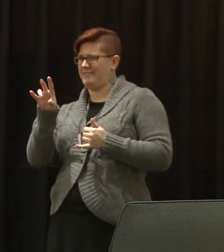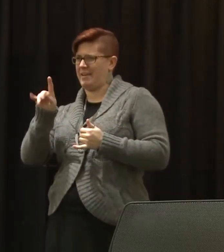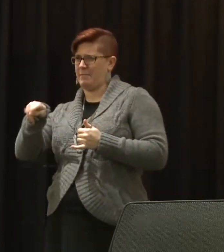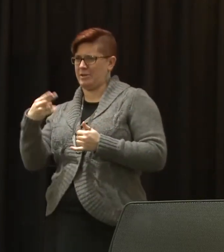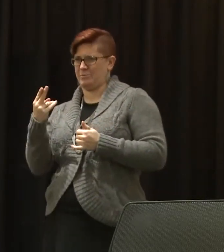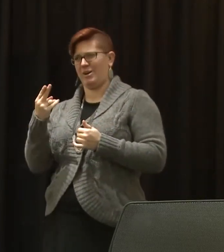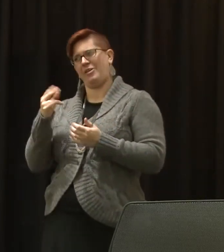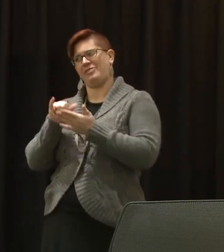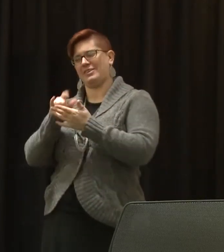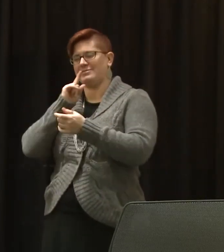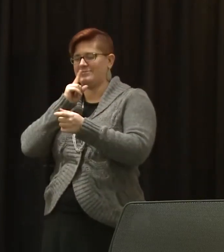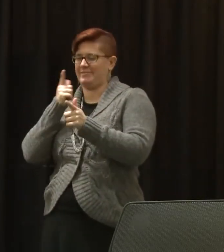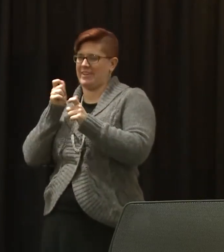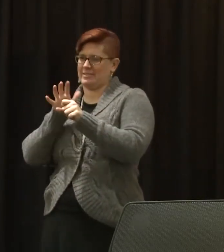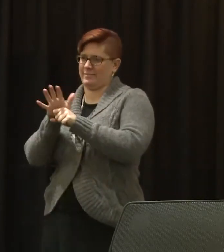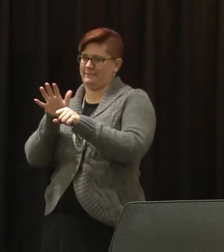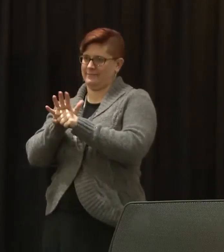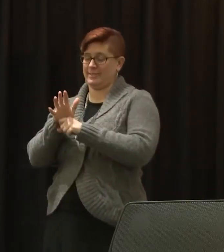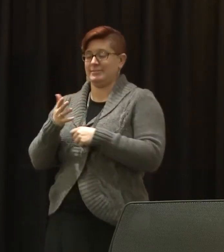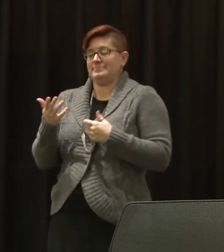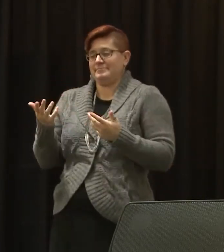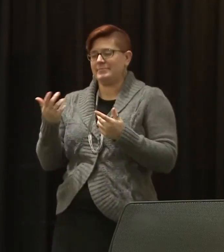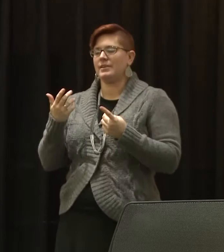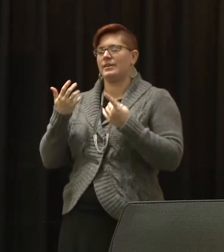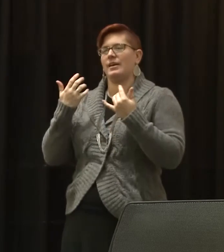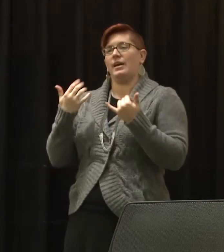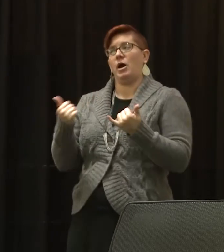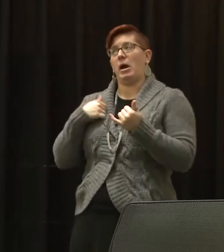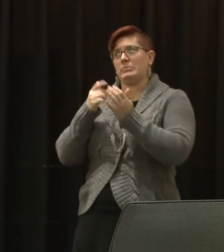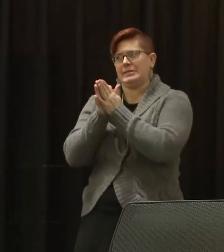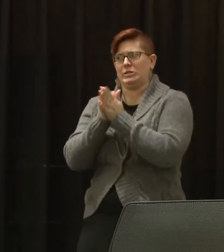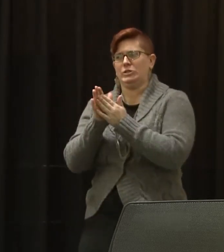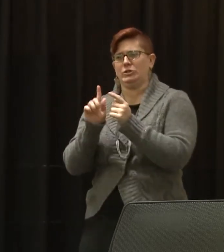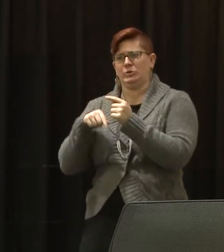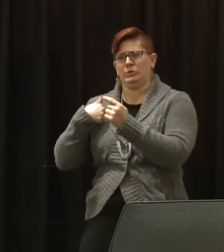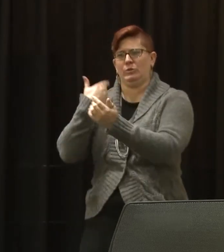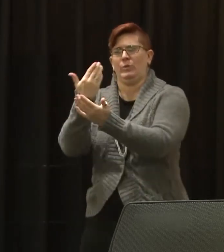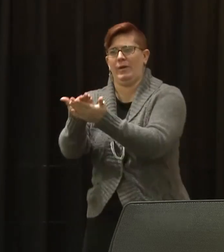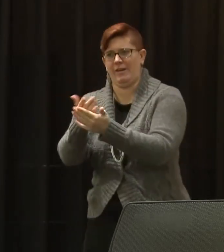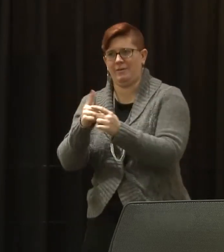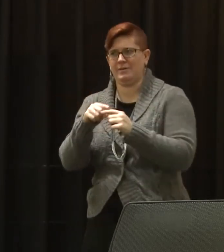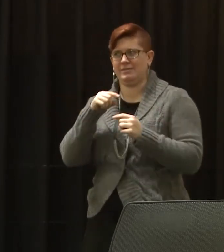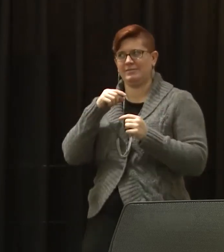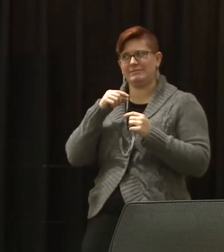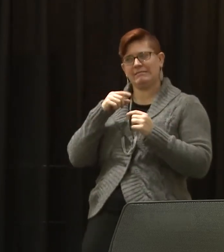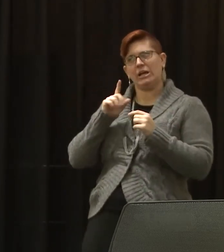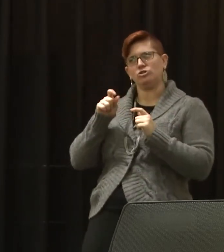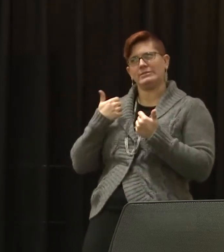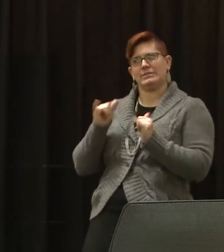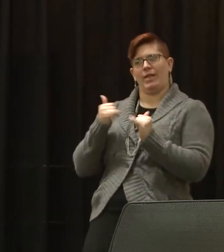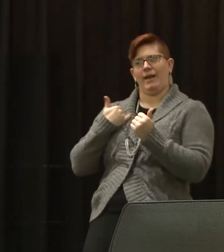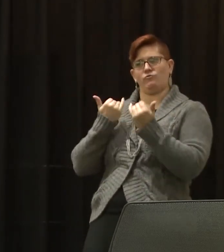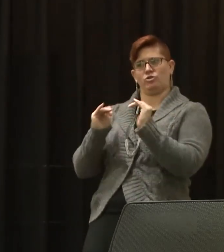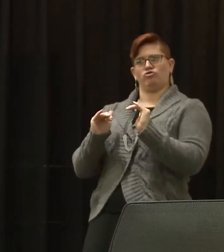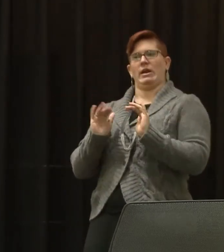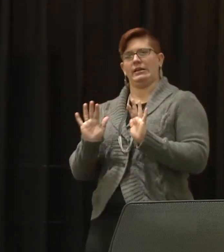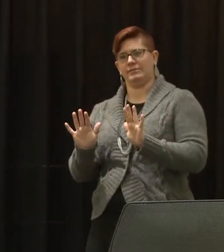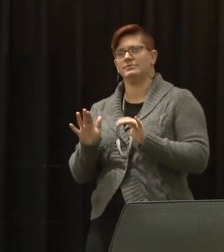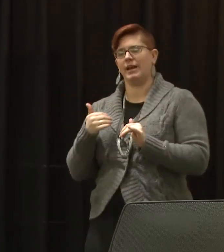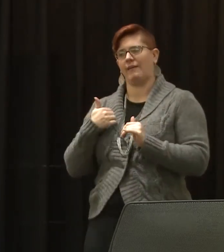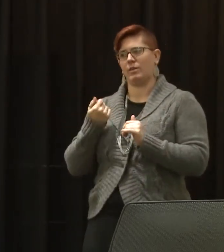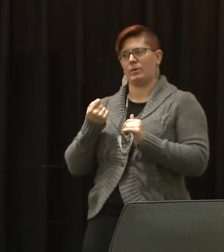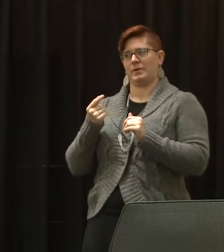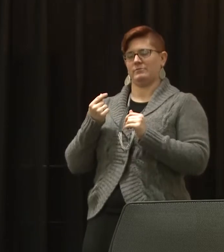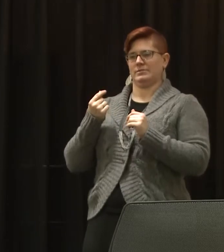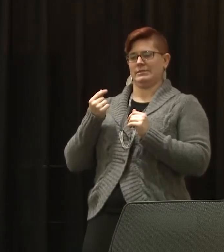is fast enough. I'm eager now to get where I want to be, but that doesn't mean I need travel without restraint. Imposing a bit of sanity